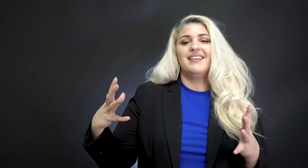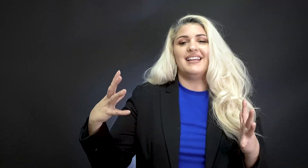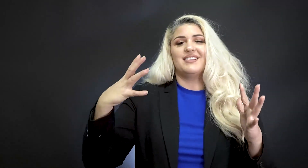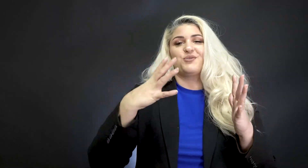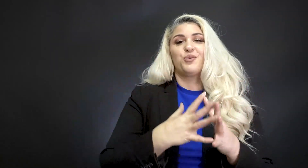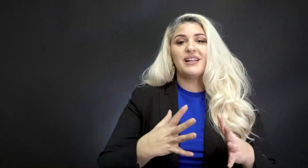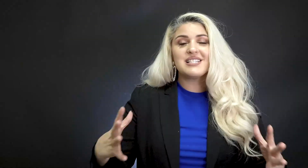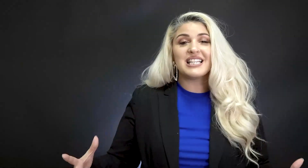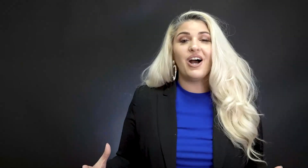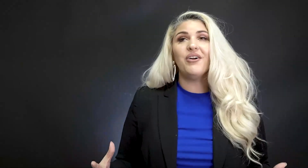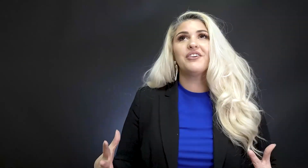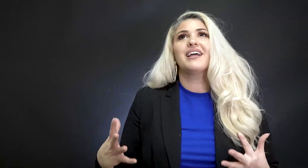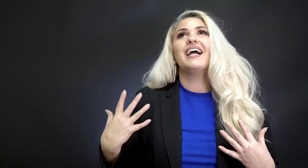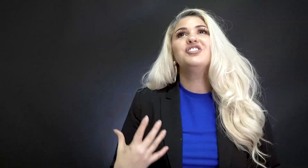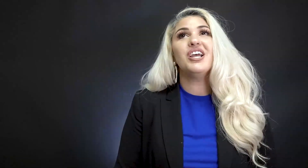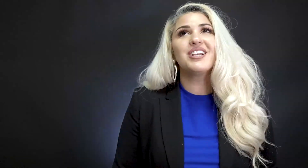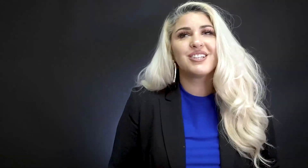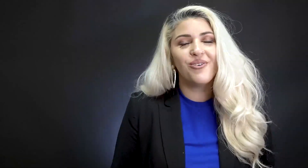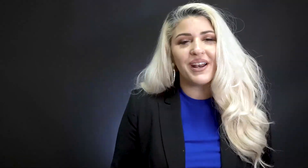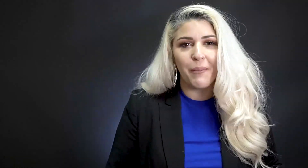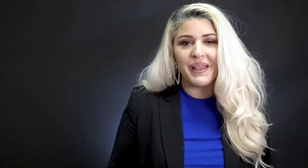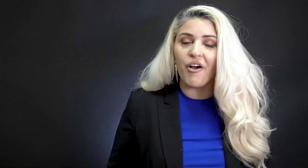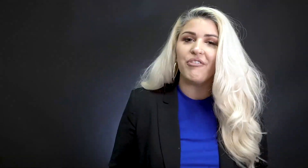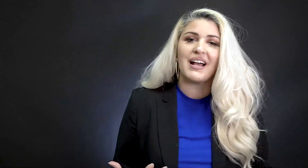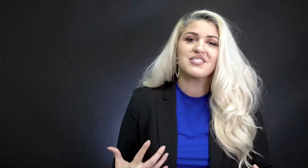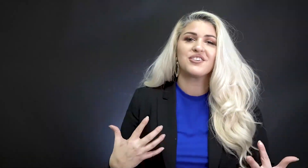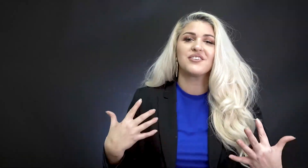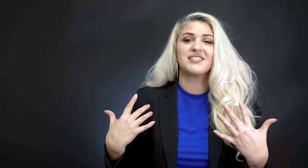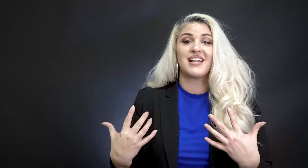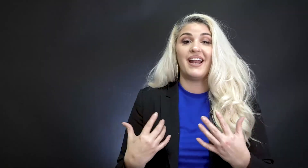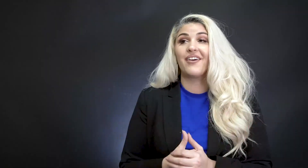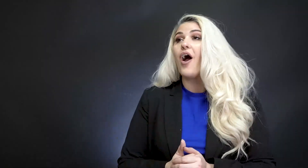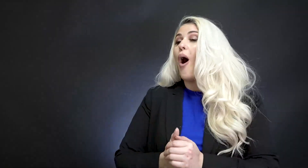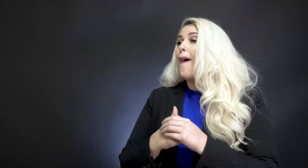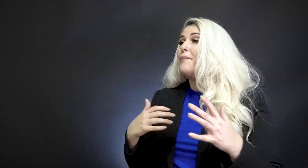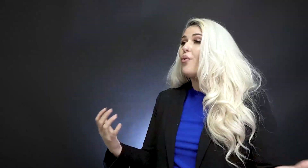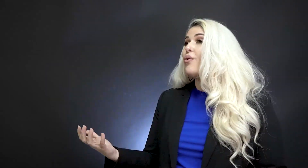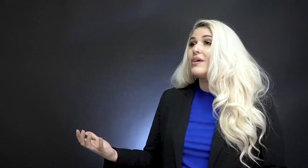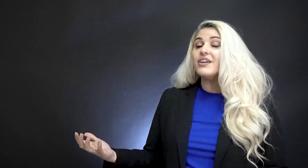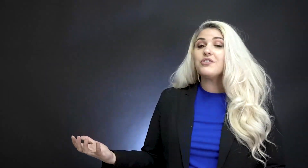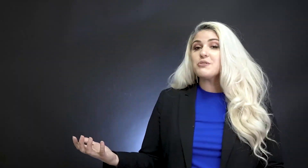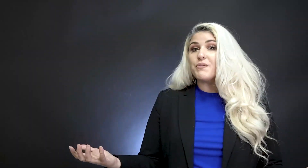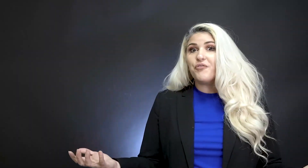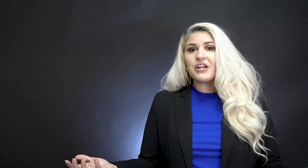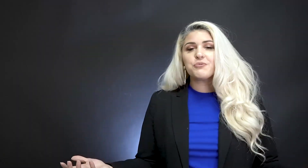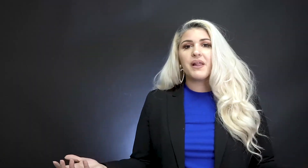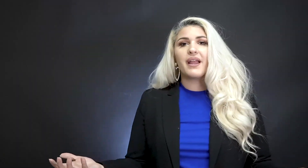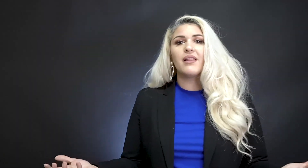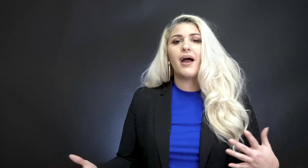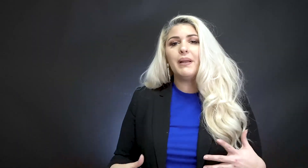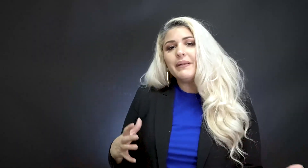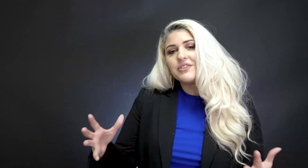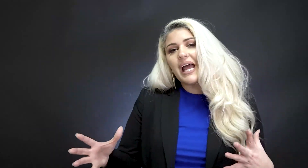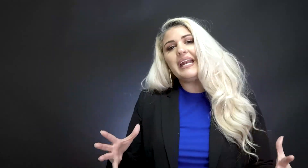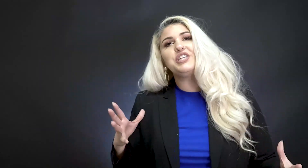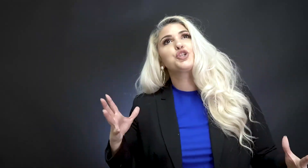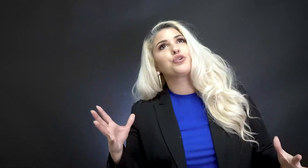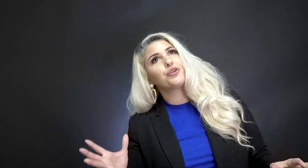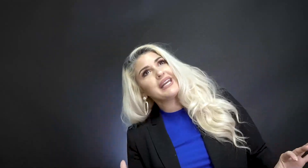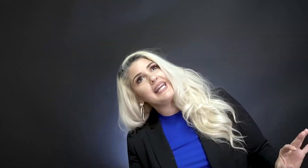it's really slow, and you're like, I just want to be a faster signer. Or you've just been fingerspelling a lot. Maybe there's not any tricky